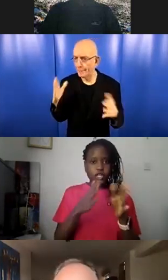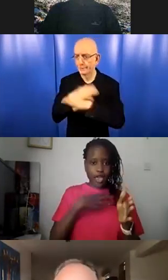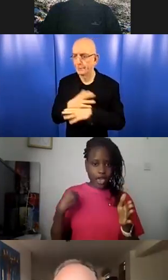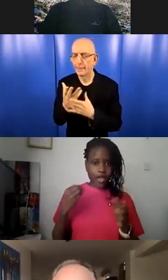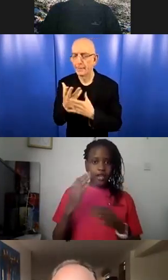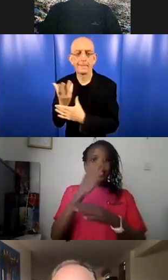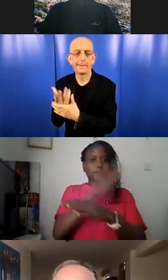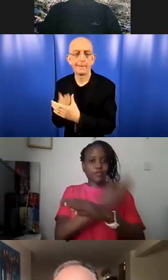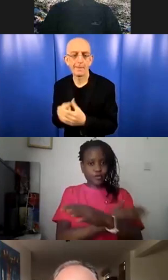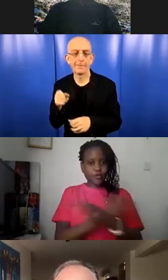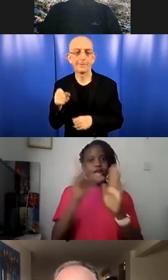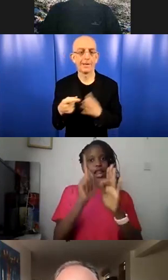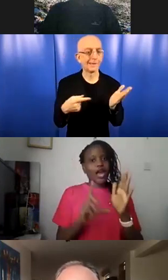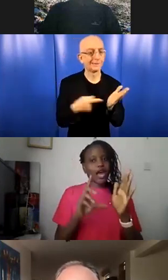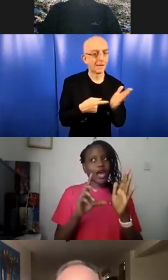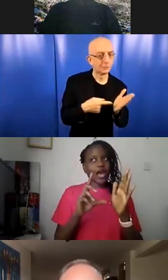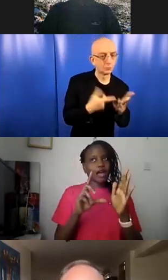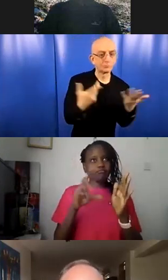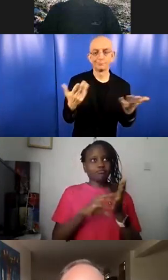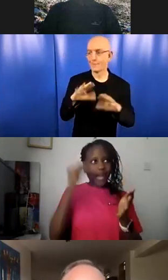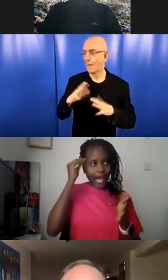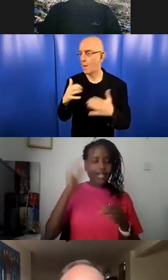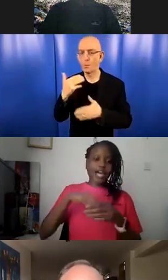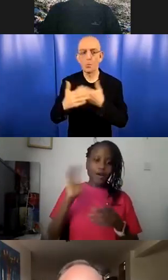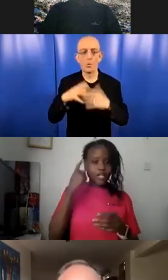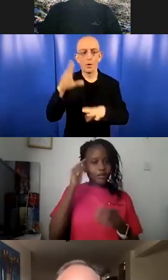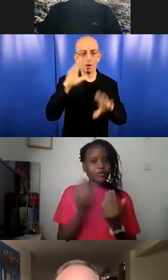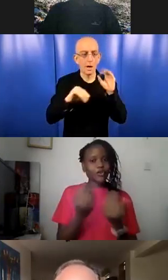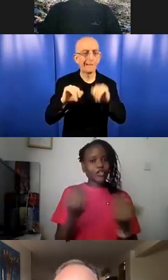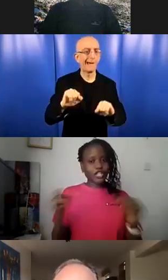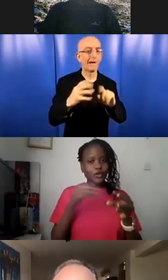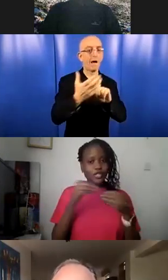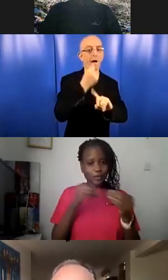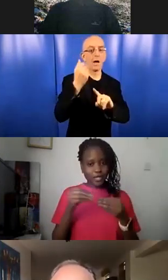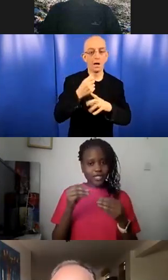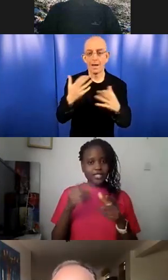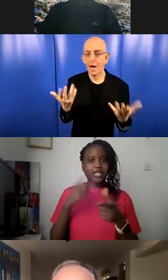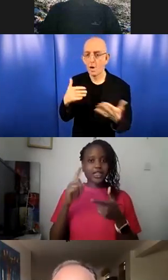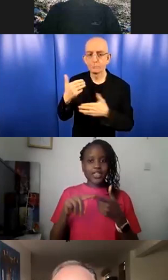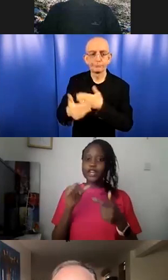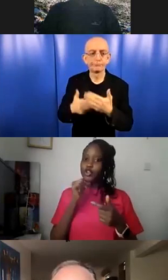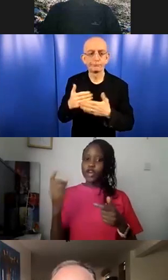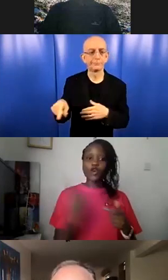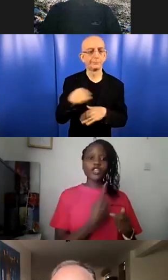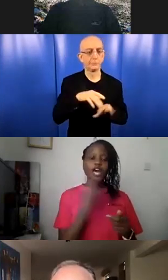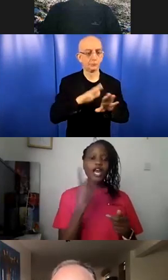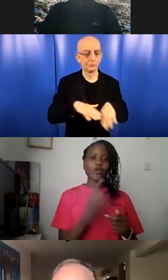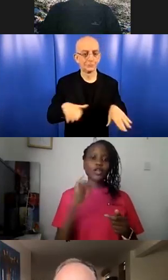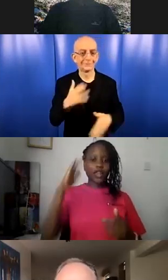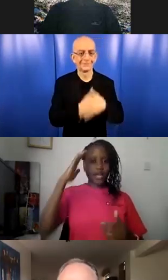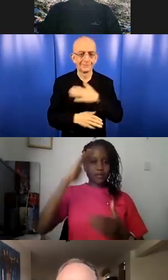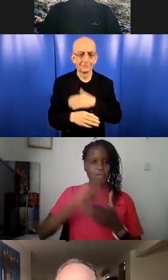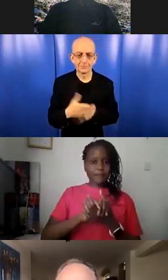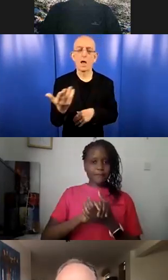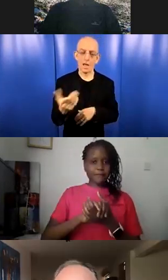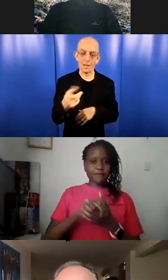outcomes, particularly improved learning outcomes for children with disabilities, then you're not alone in that belief. And the EdTech